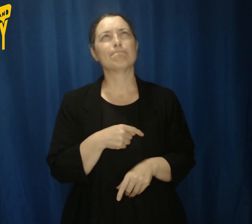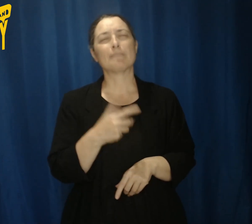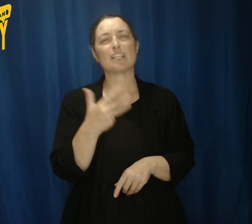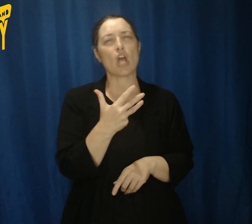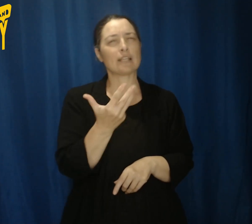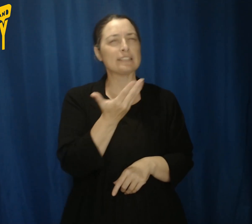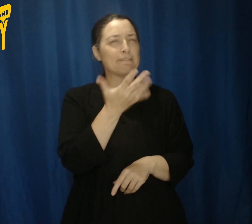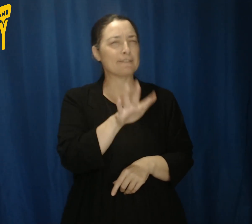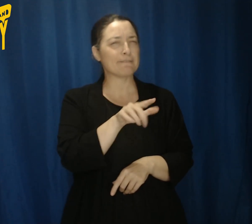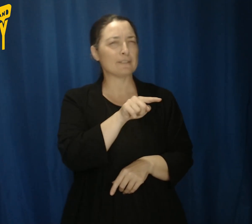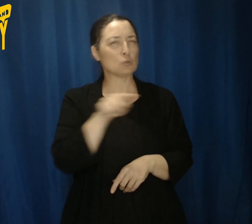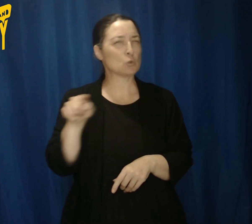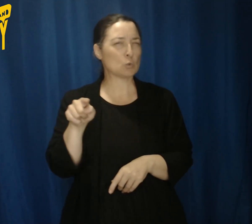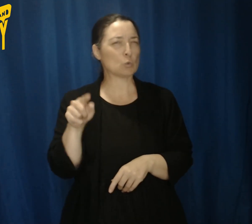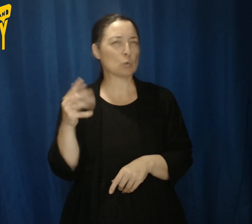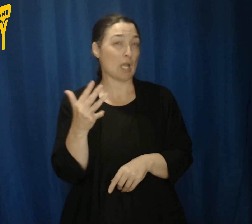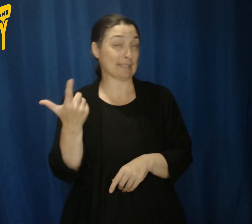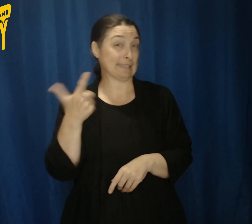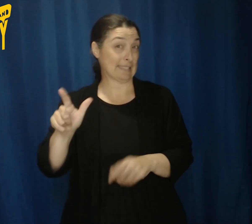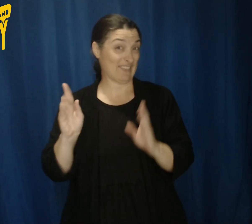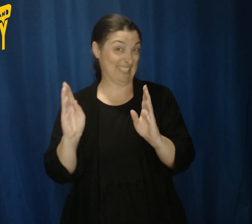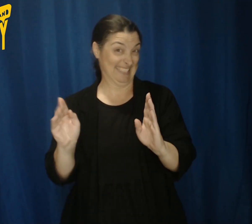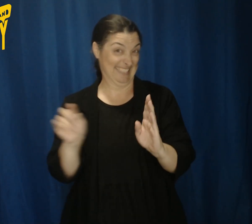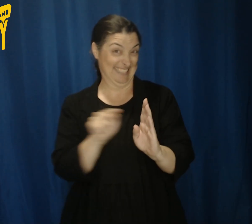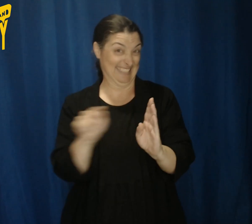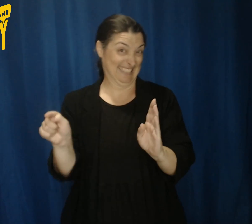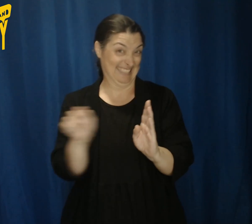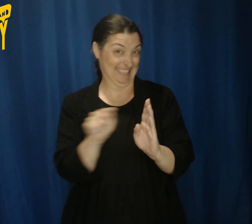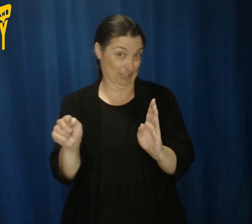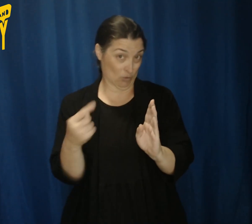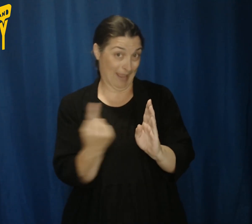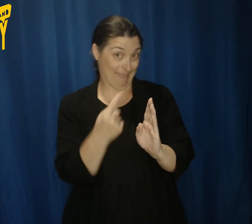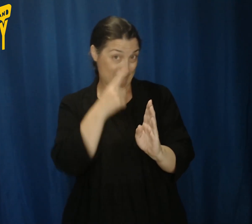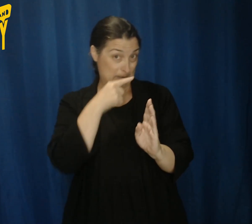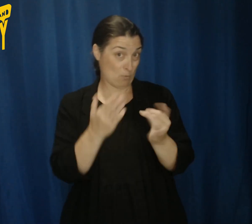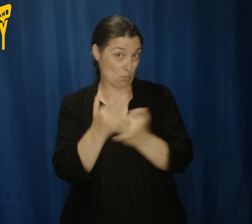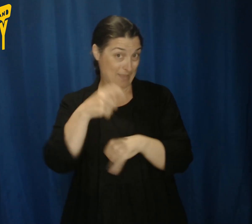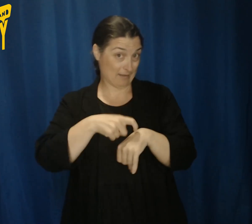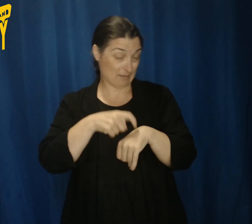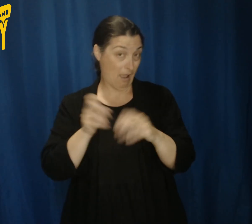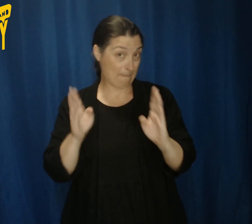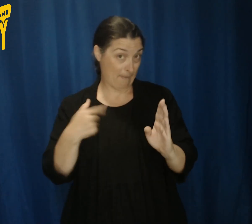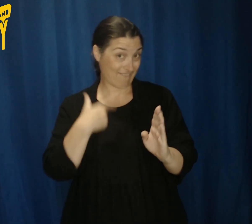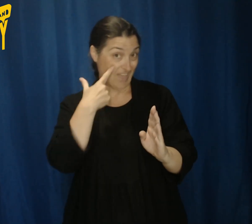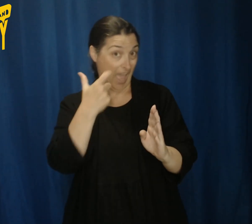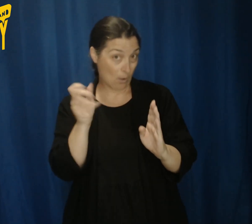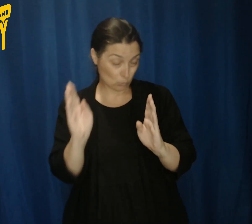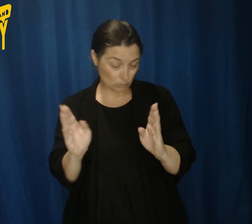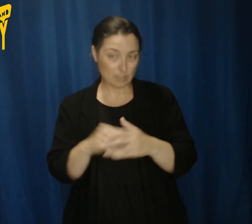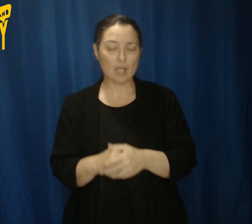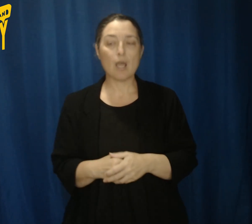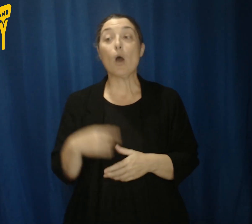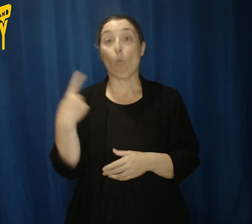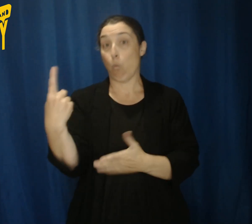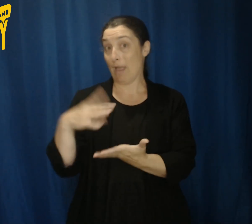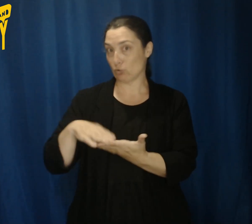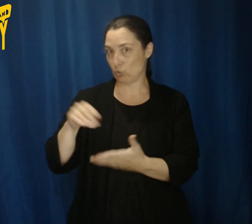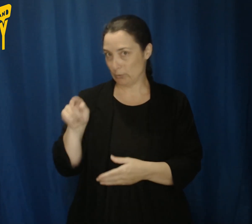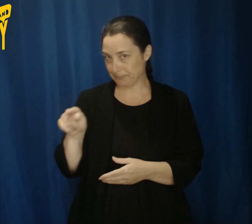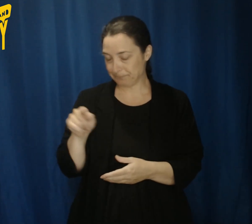and into the early 70s. So 11 across that time period. And one of them was this student who obviously had some